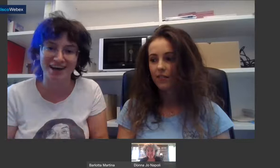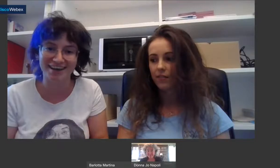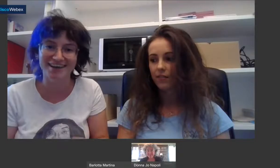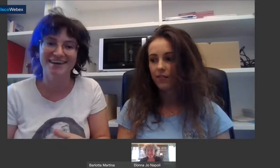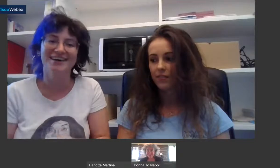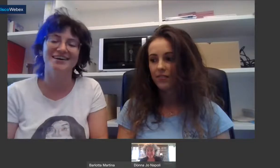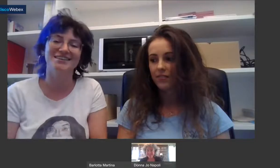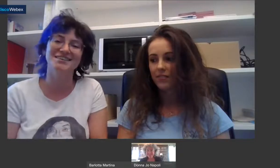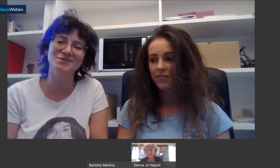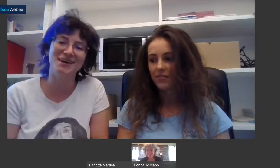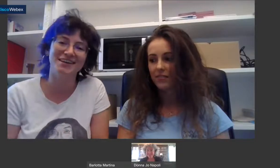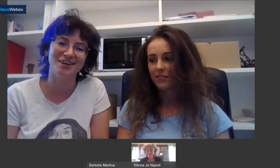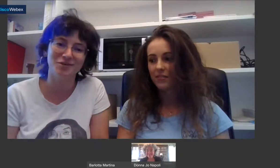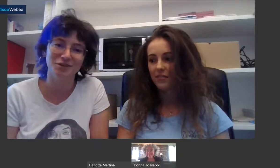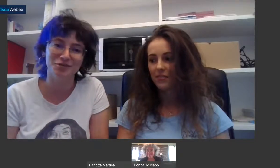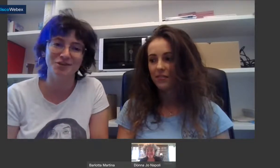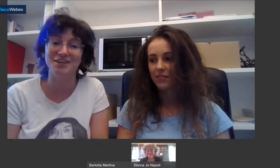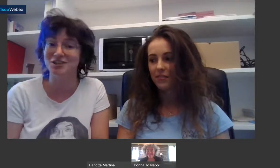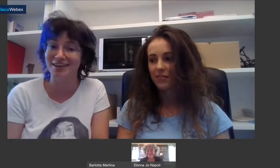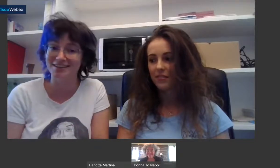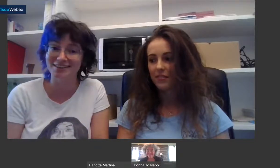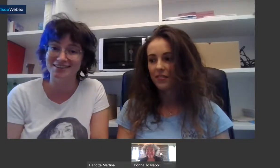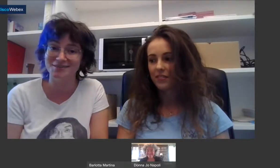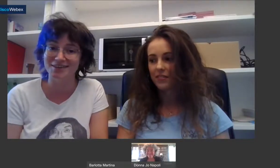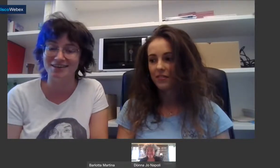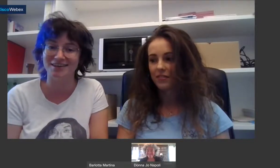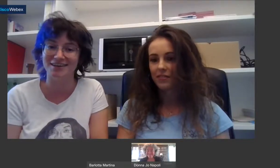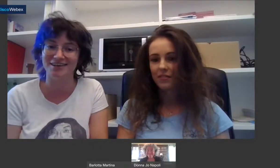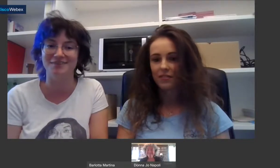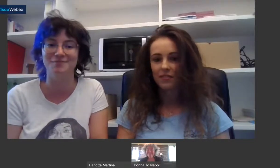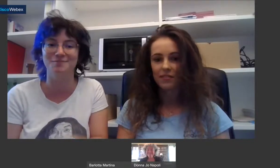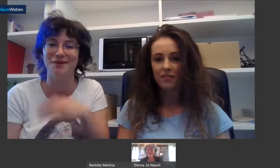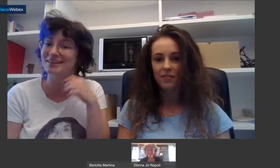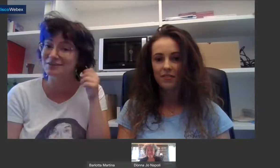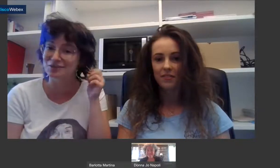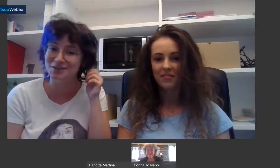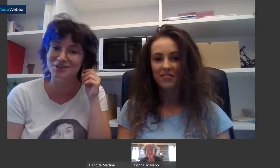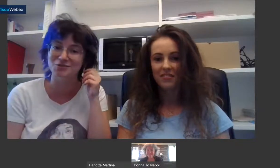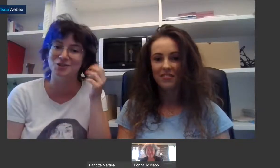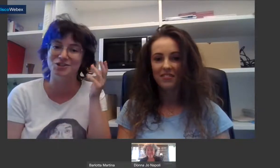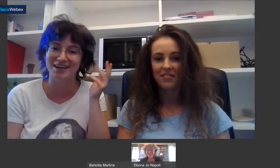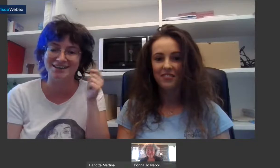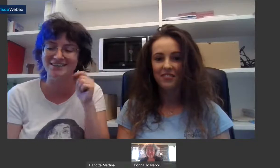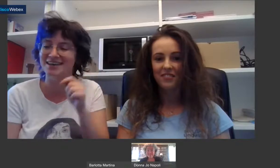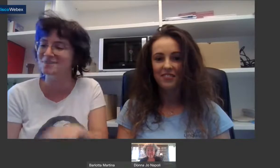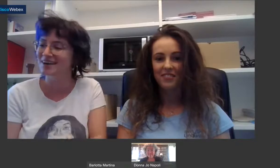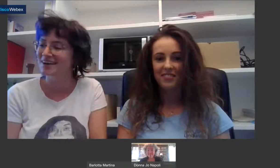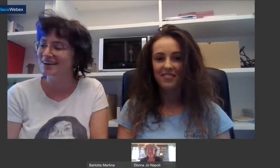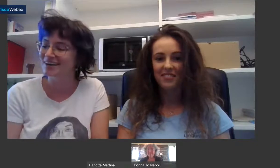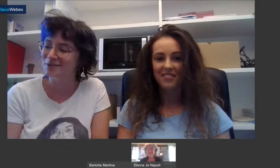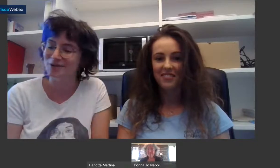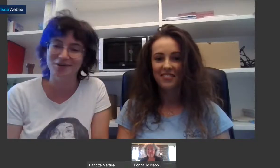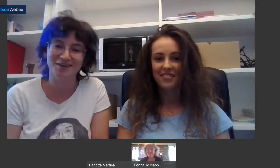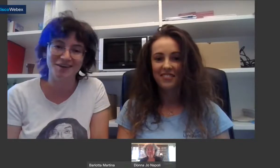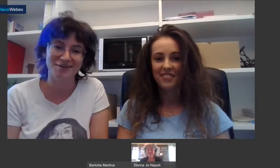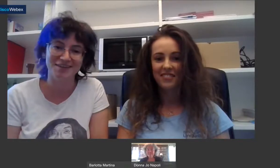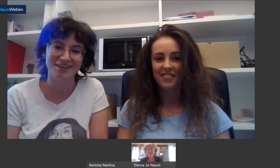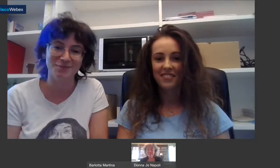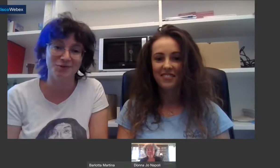shy. Since we had a lot of different nationalities and native speakers watching last time, we wanted to tell you this time you